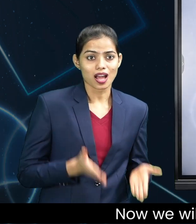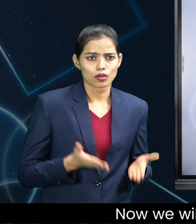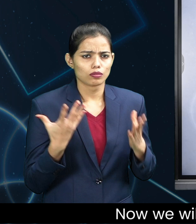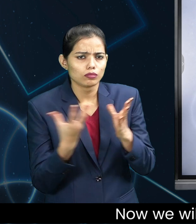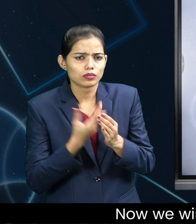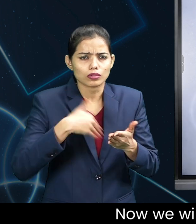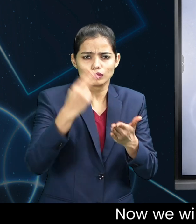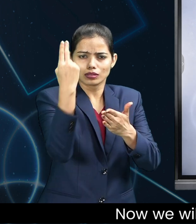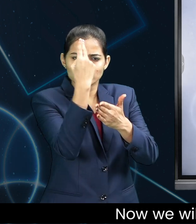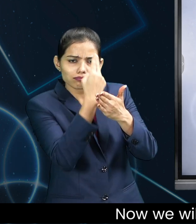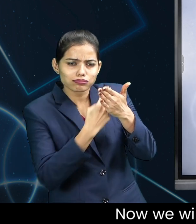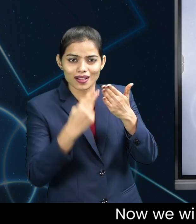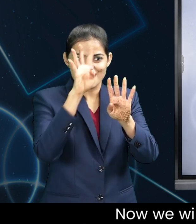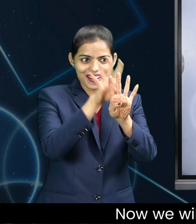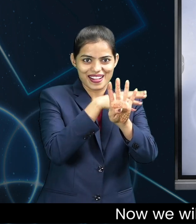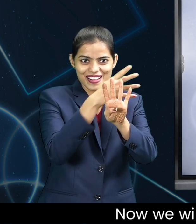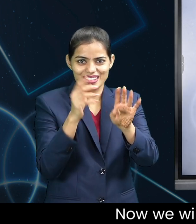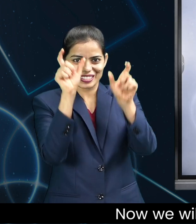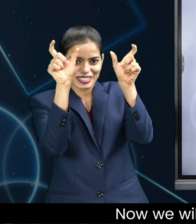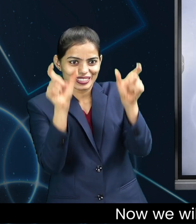Now we will draw the table for the given data set.